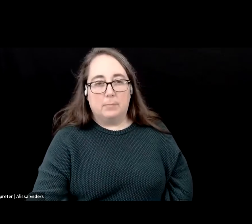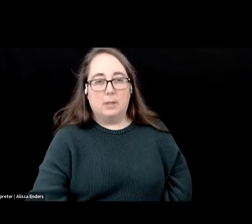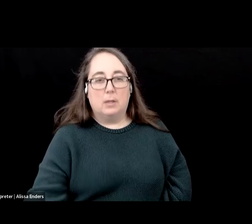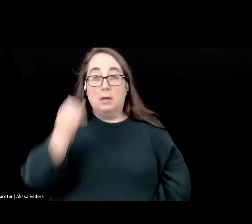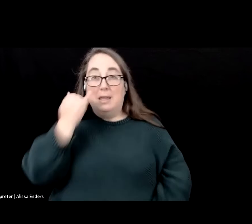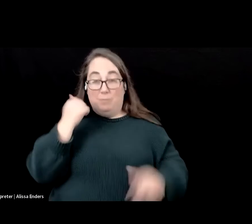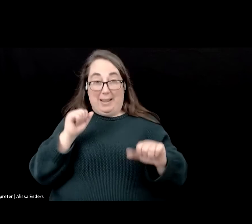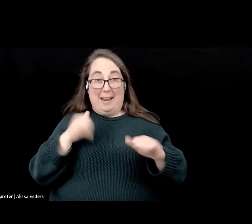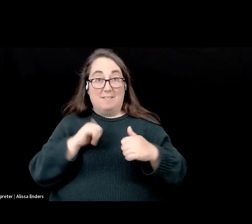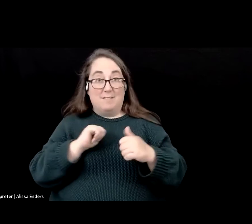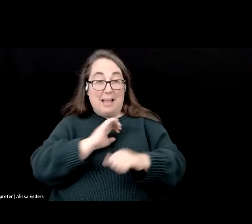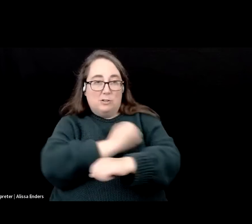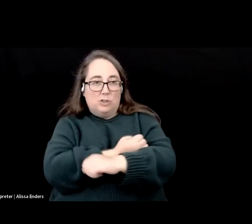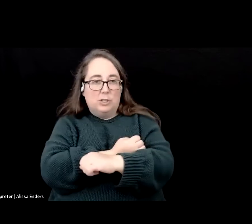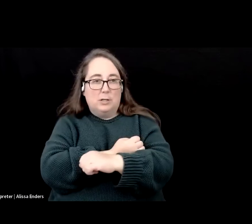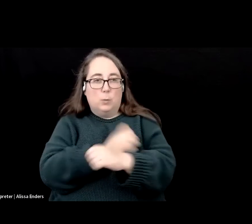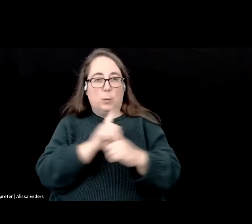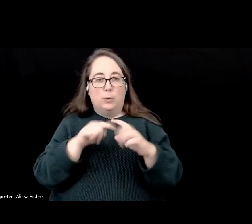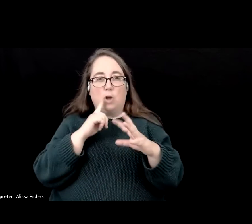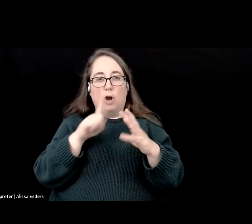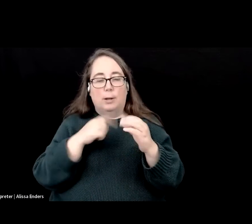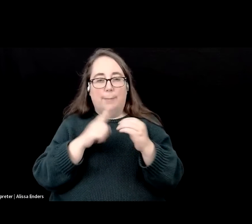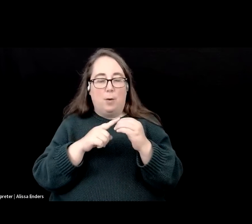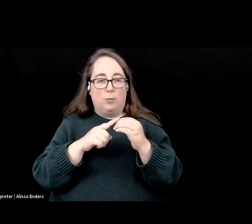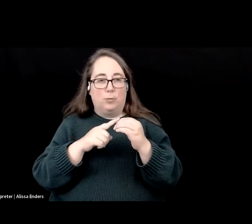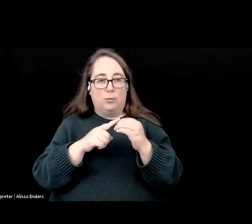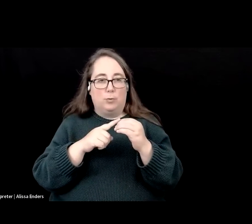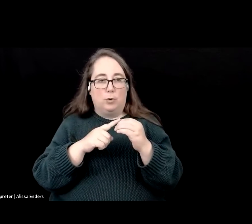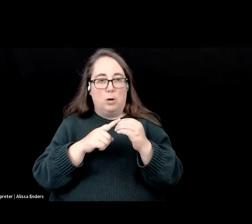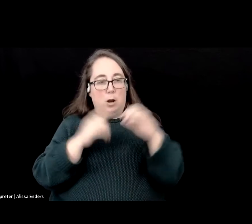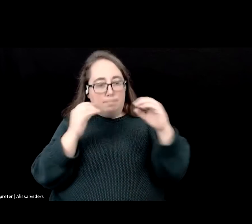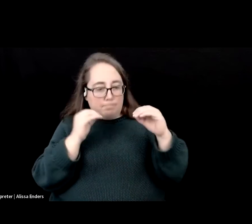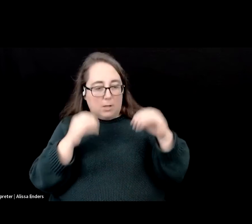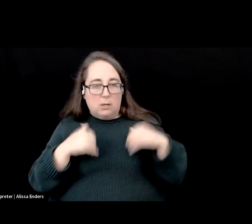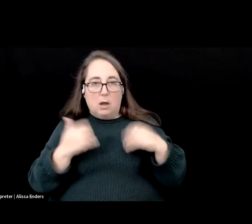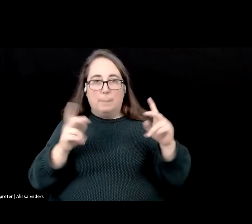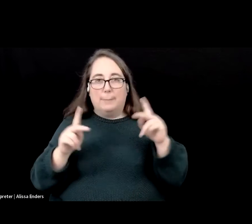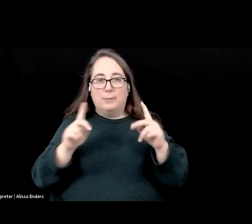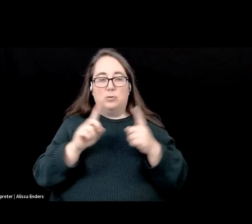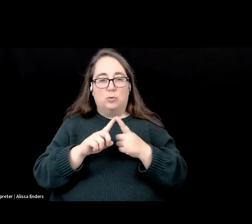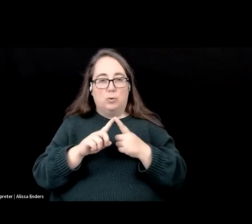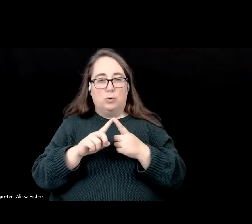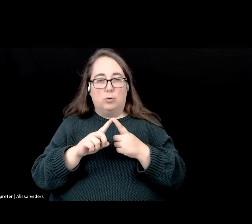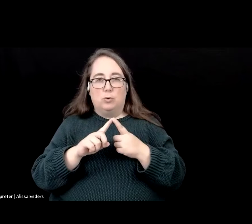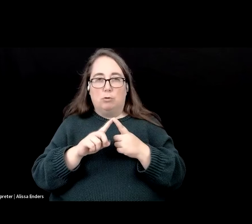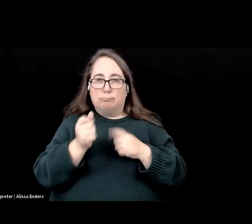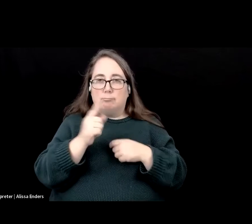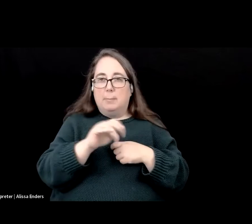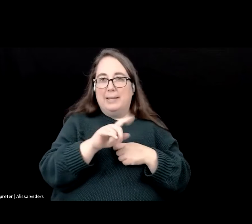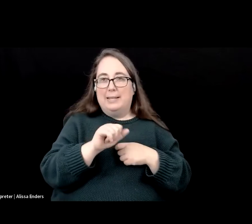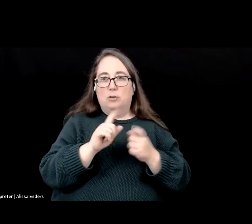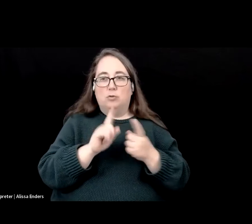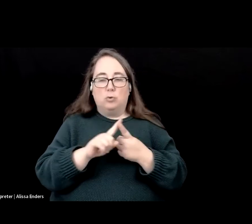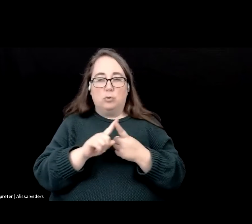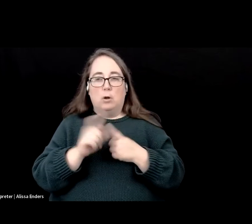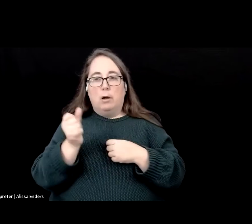of, you know, systematically preparing young people to be media literate and to understand,